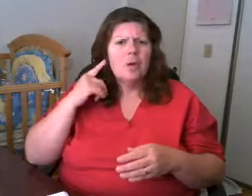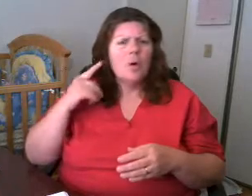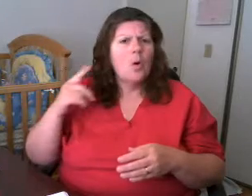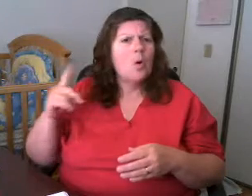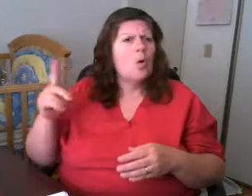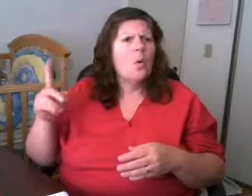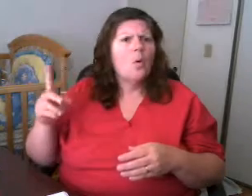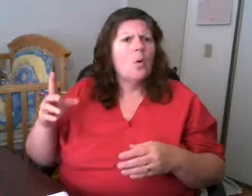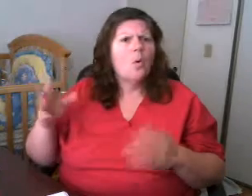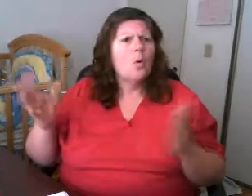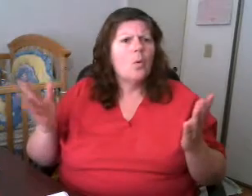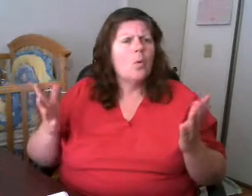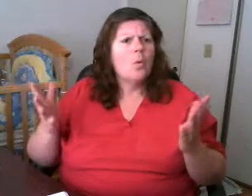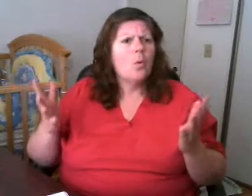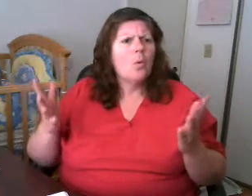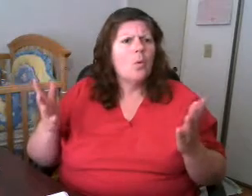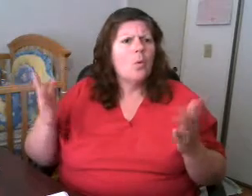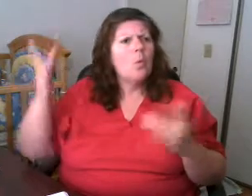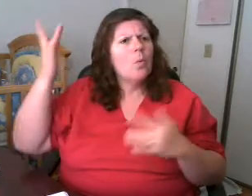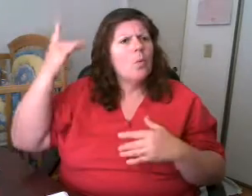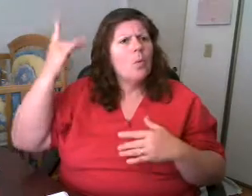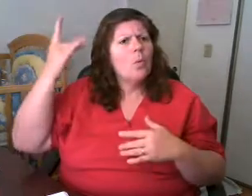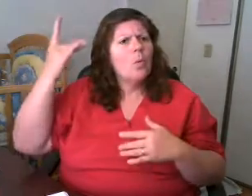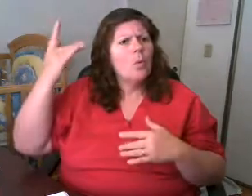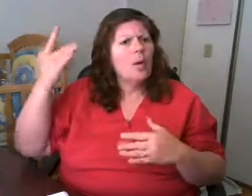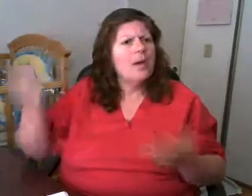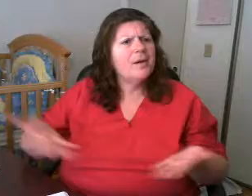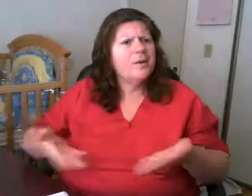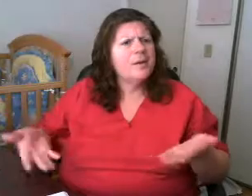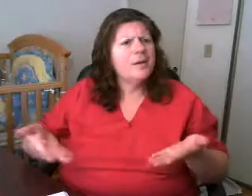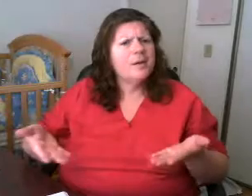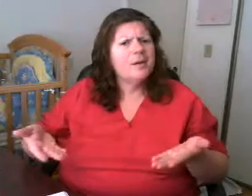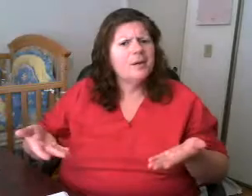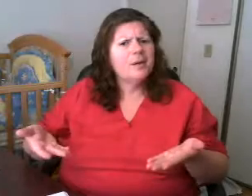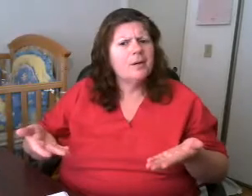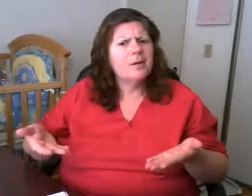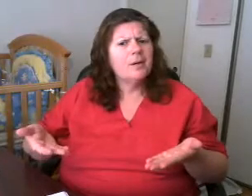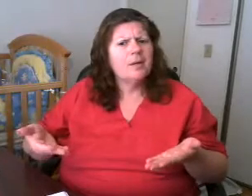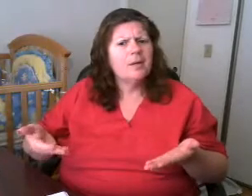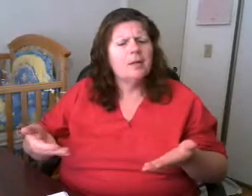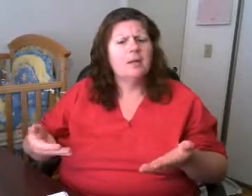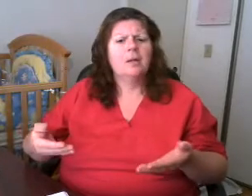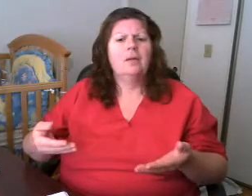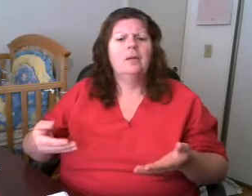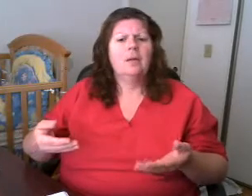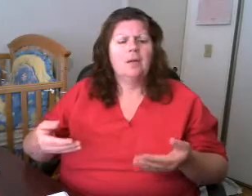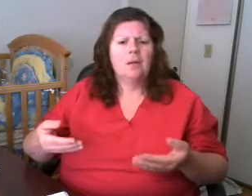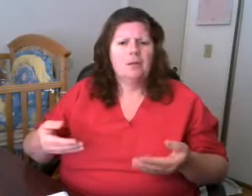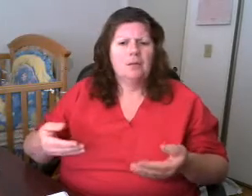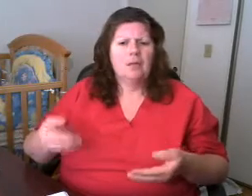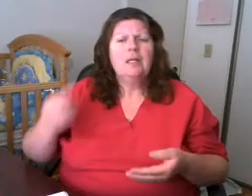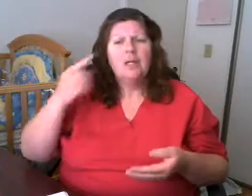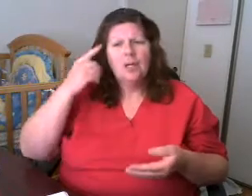just listening? Are they trying to learn something? So those are considerations that you'll consider, that you'll think about,